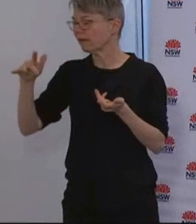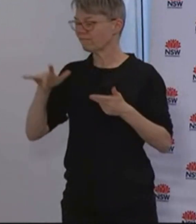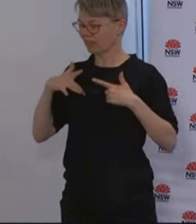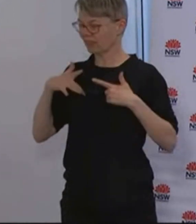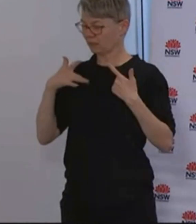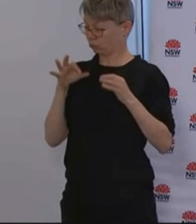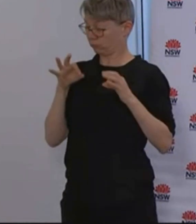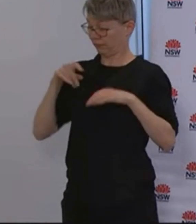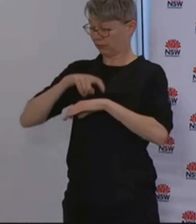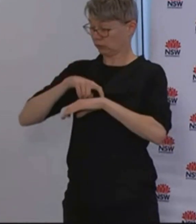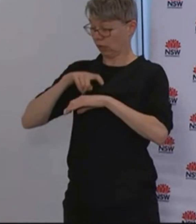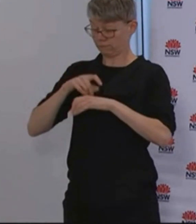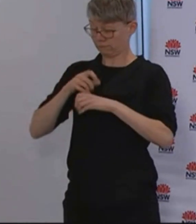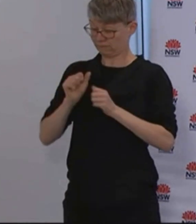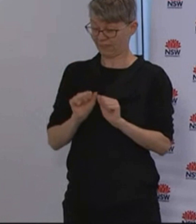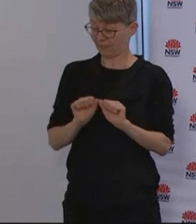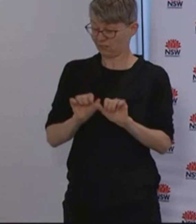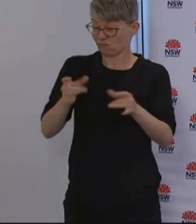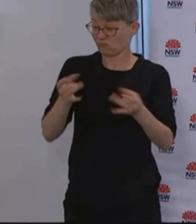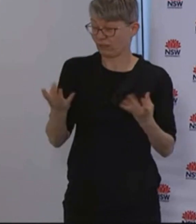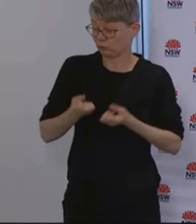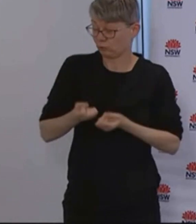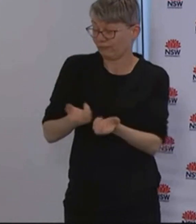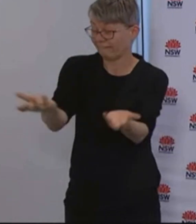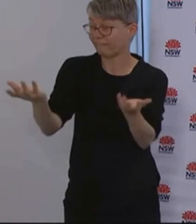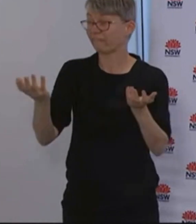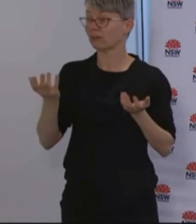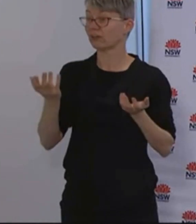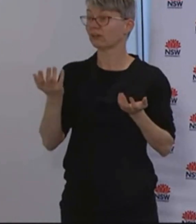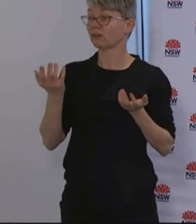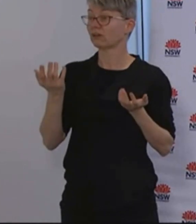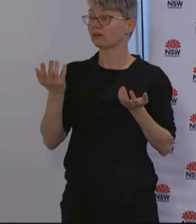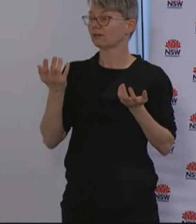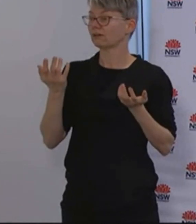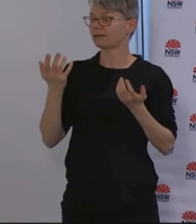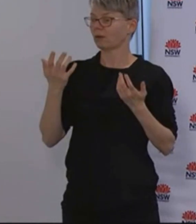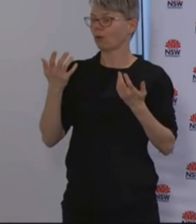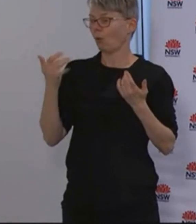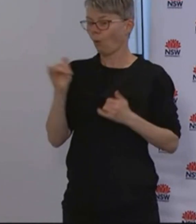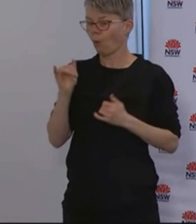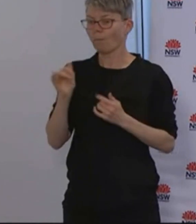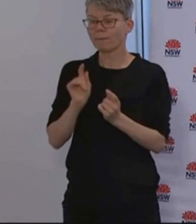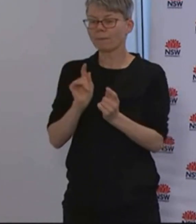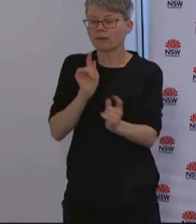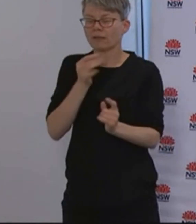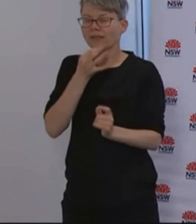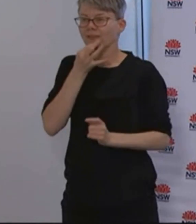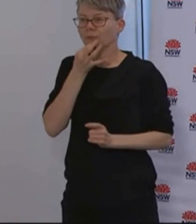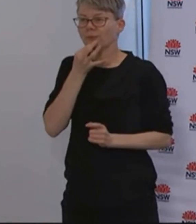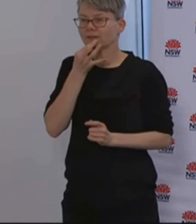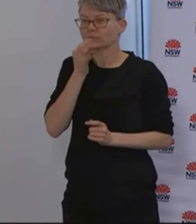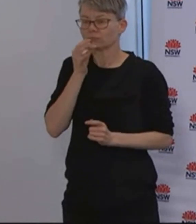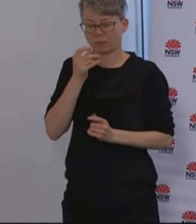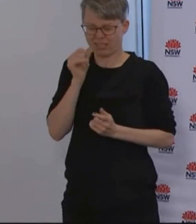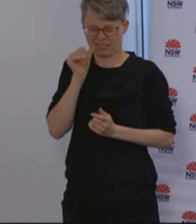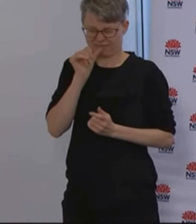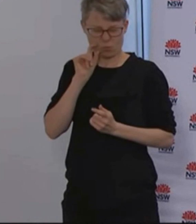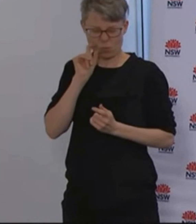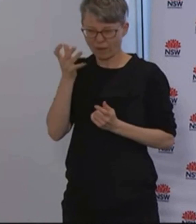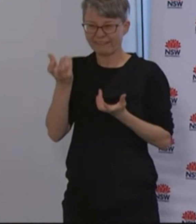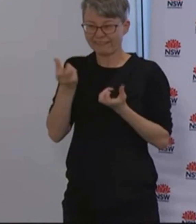these venues was minimal, but we do want to highlight these settings and ensure that people are